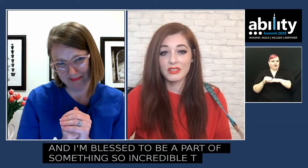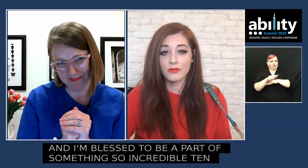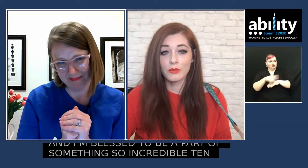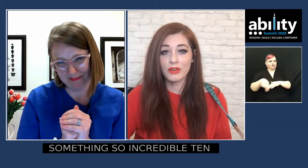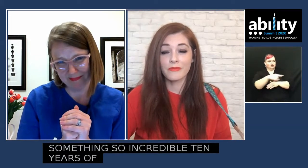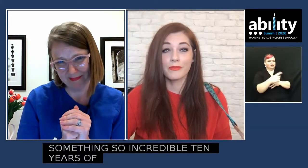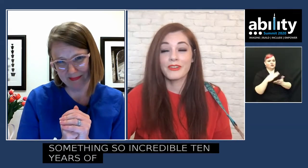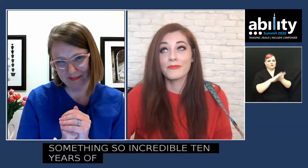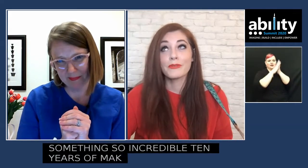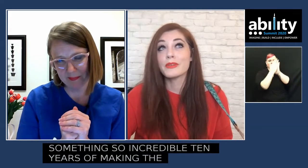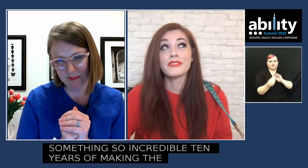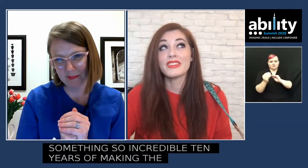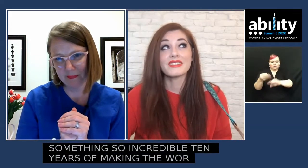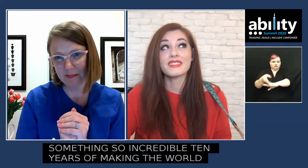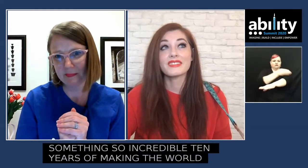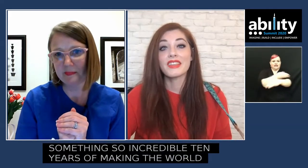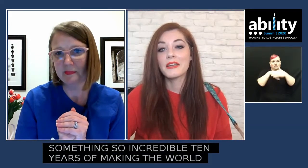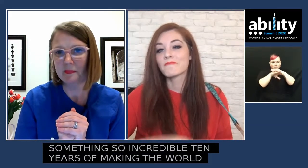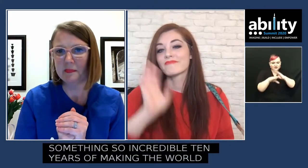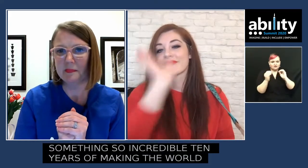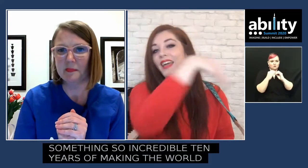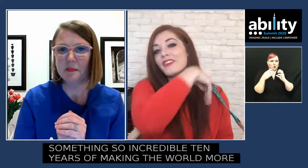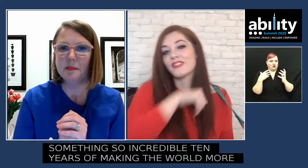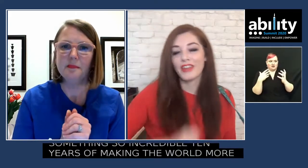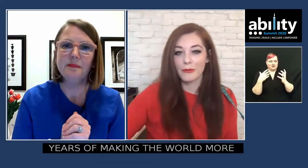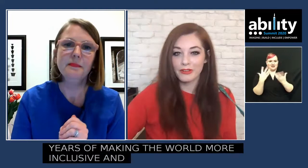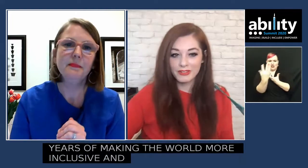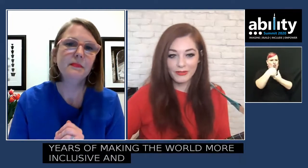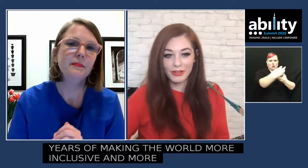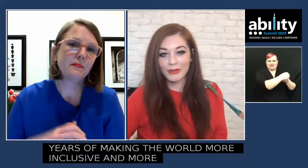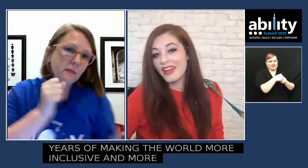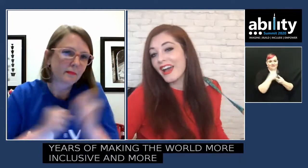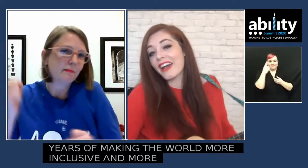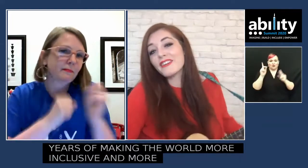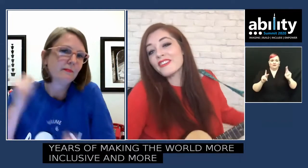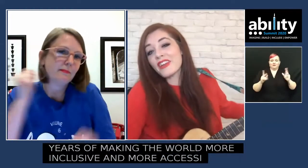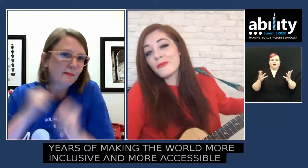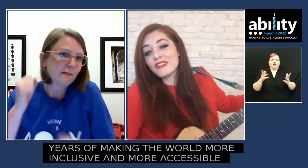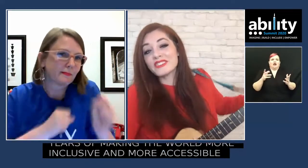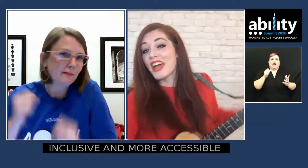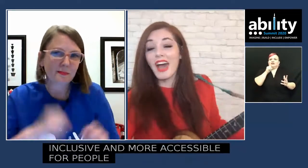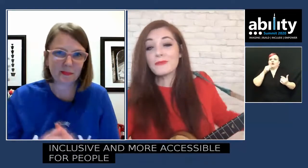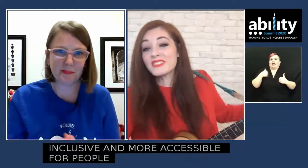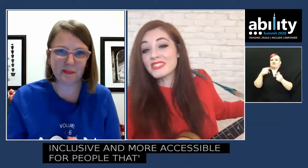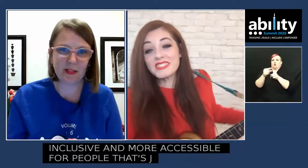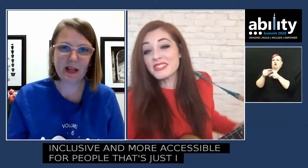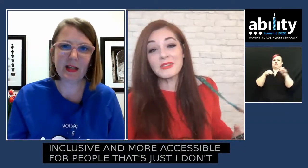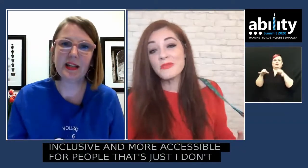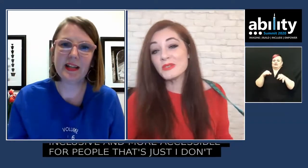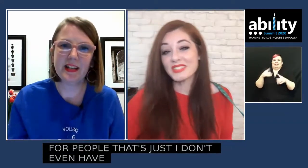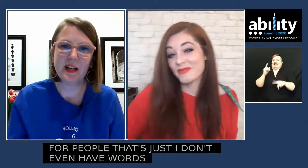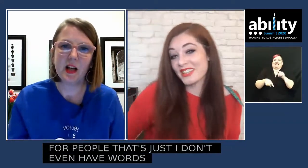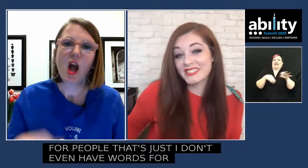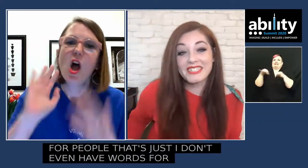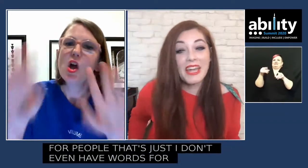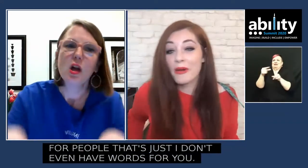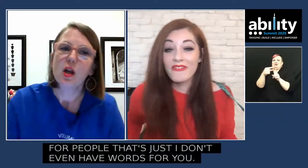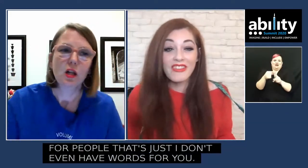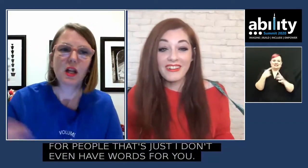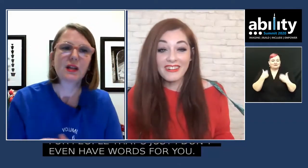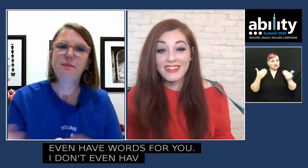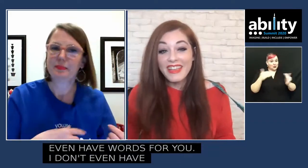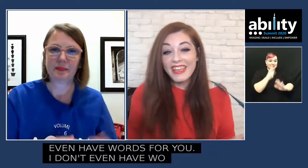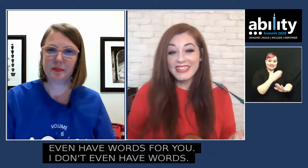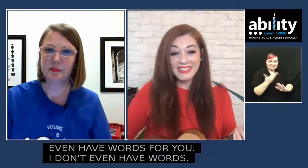more accessible for people. That's just, I don't even have words for you. I don't even have words. I'm just going to sing some music because that's